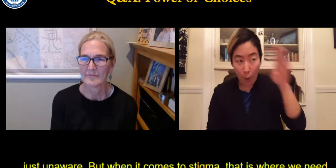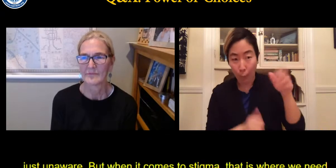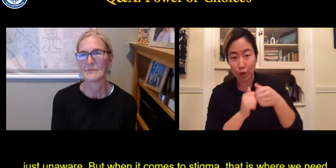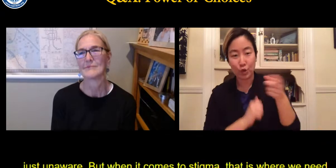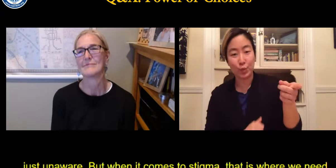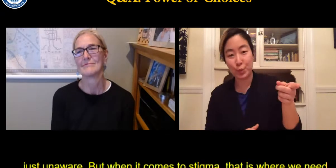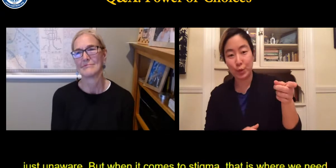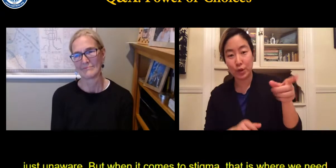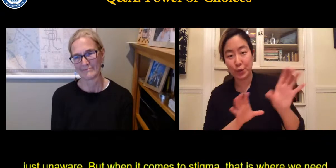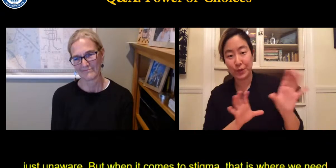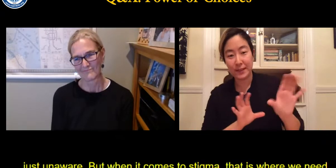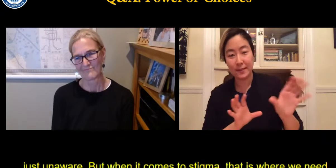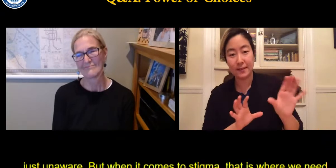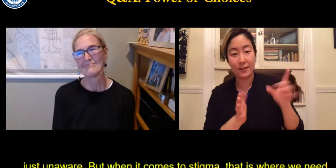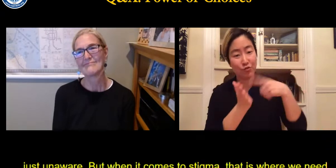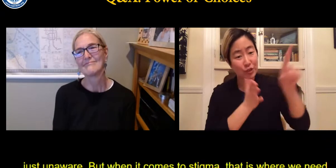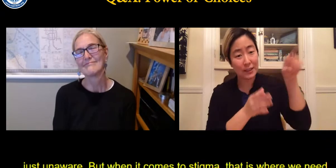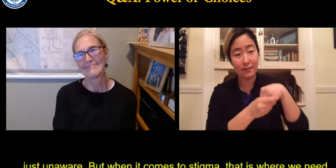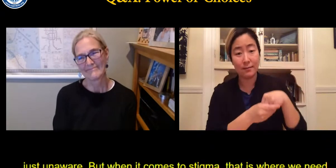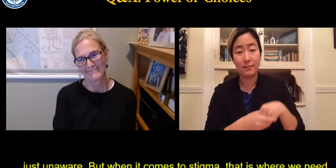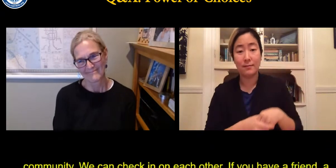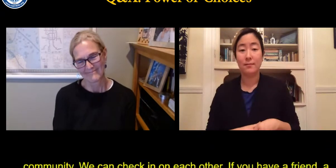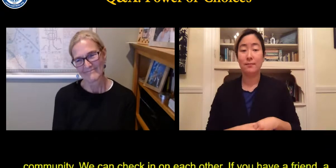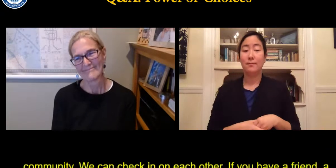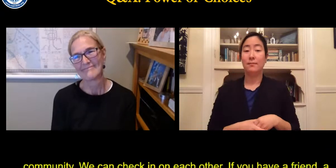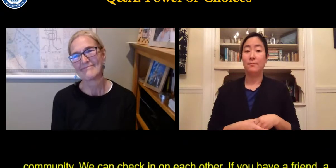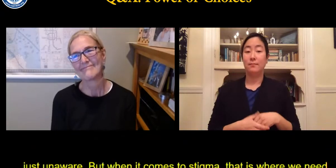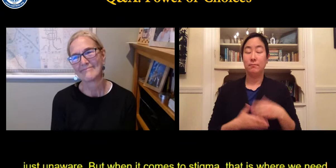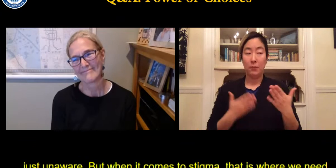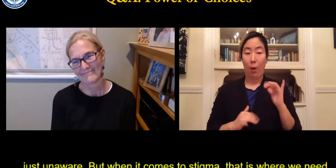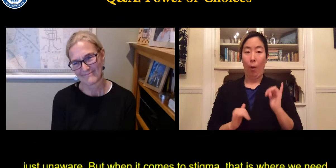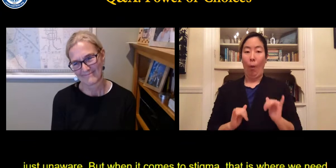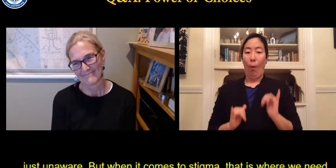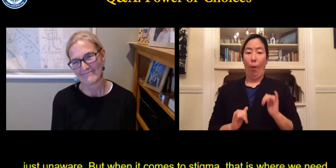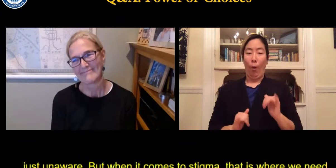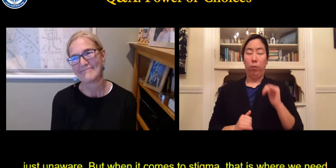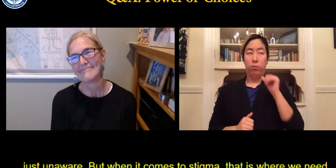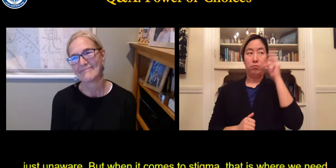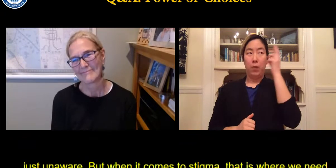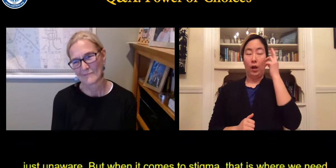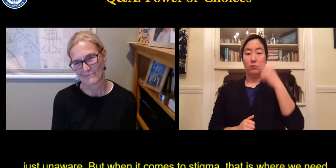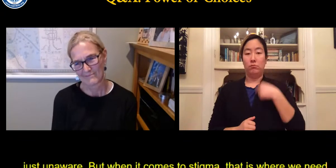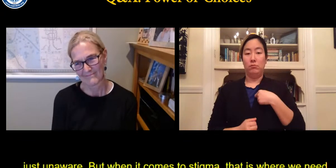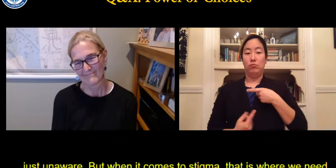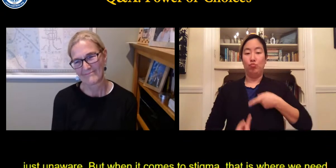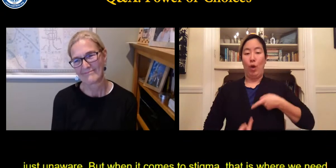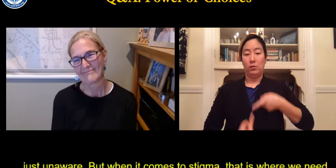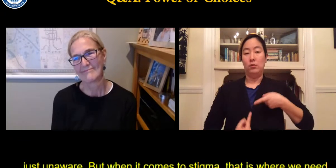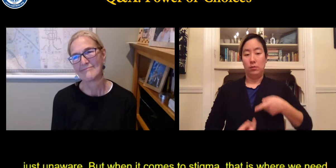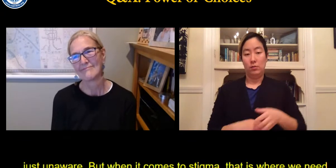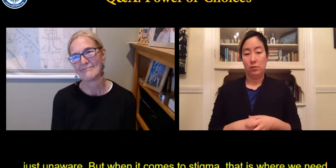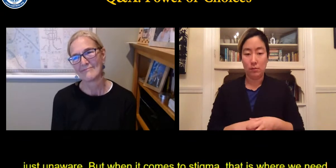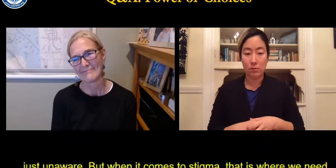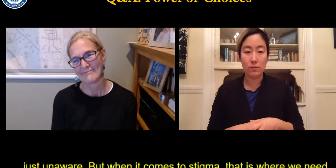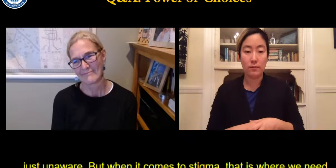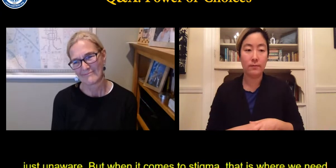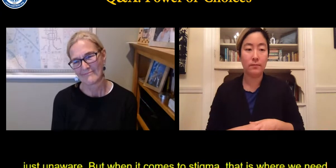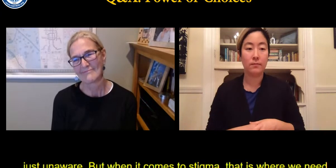help? Do you need to check somewhere? All it takes is a second to text someone and check in with them and see how they're